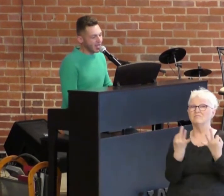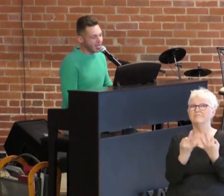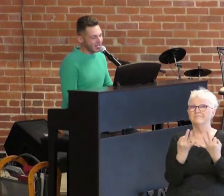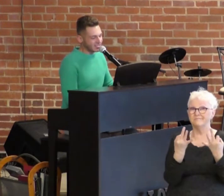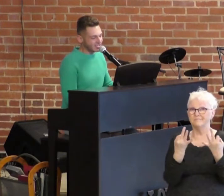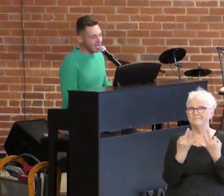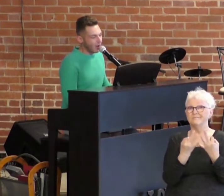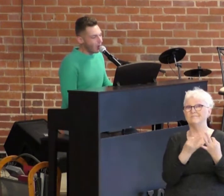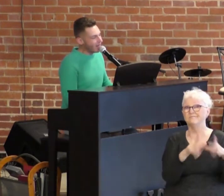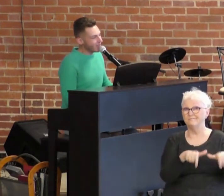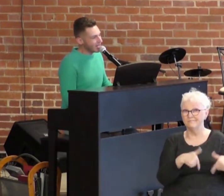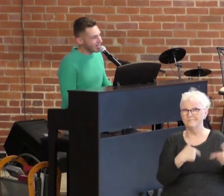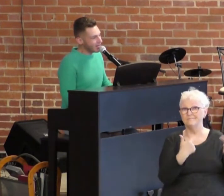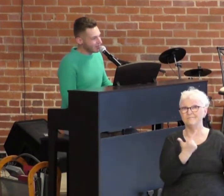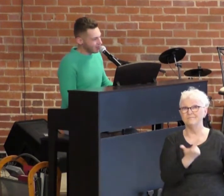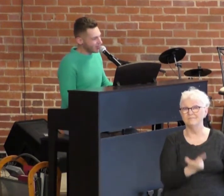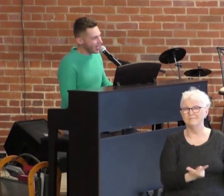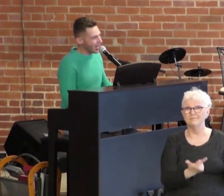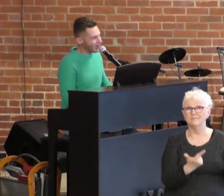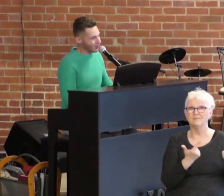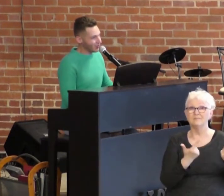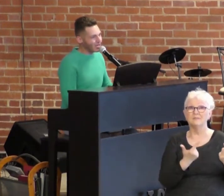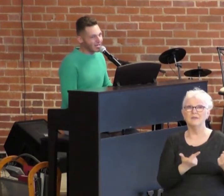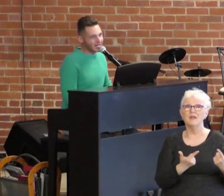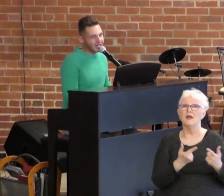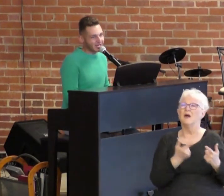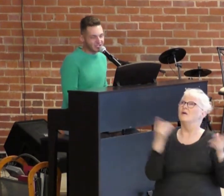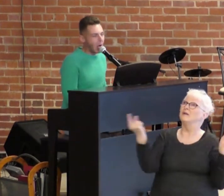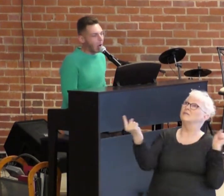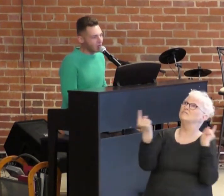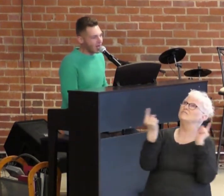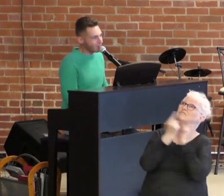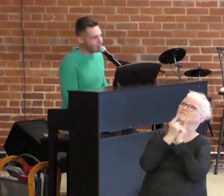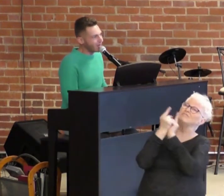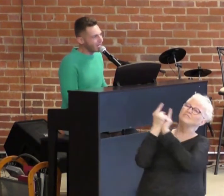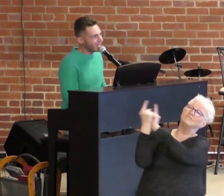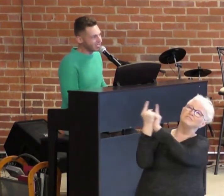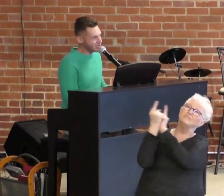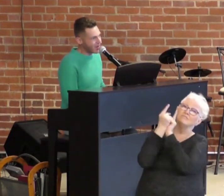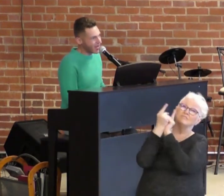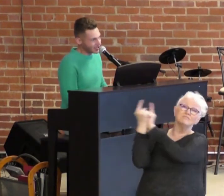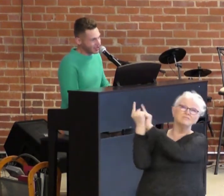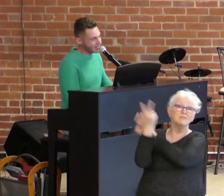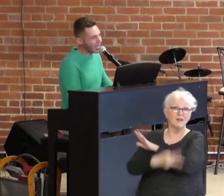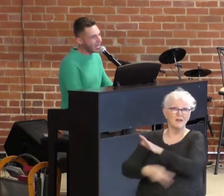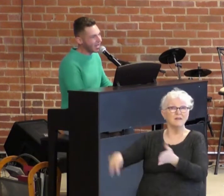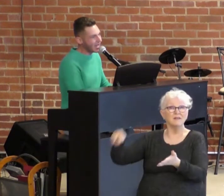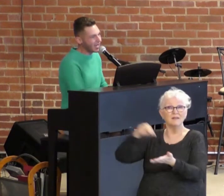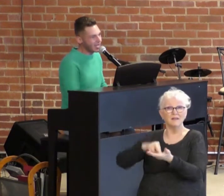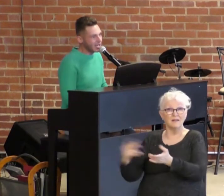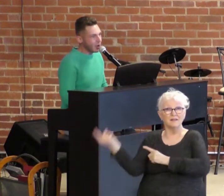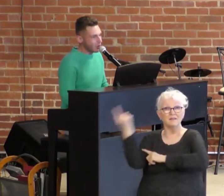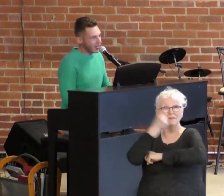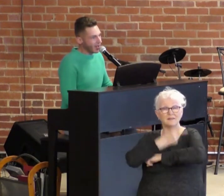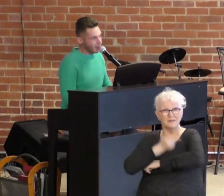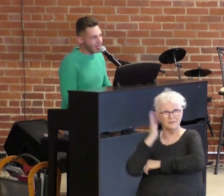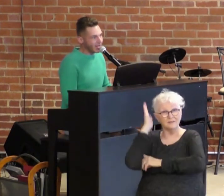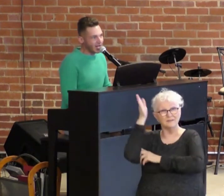vacant place, why, they'll be there to greet us on that resurrection day.